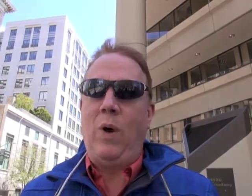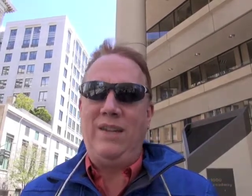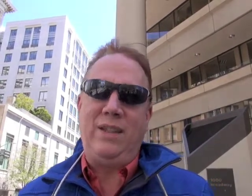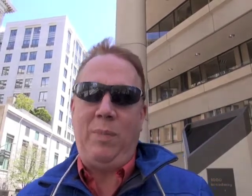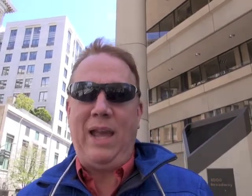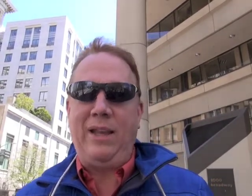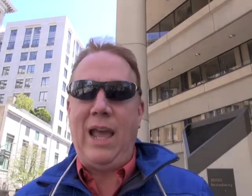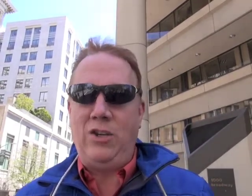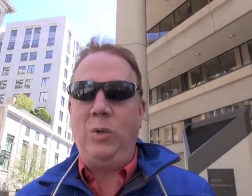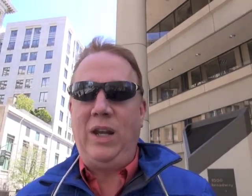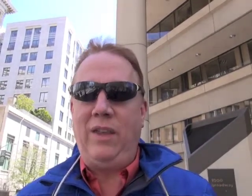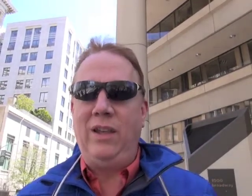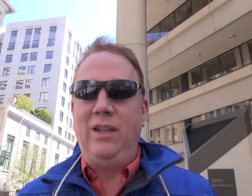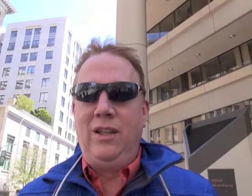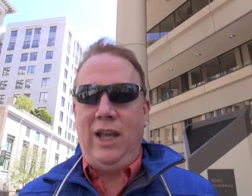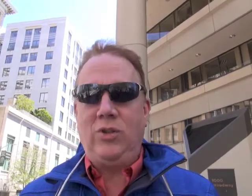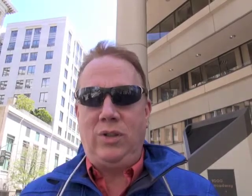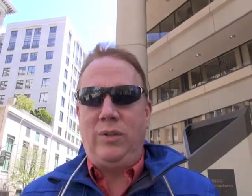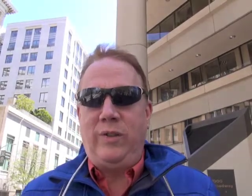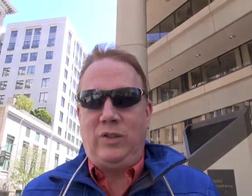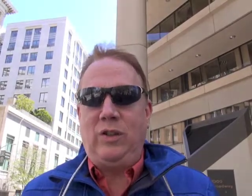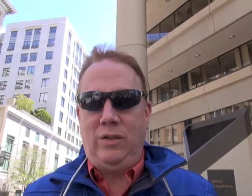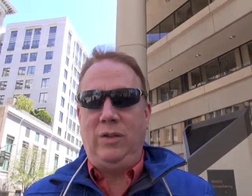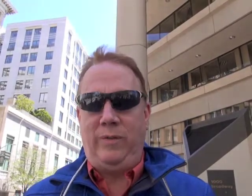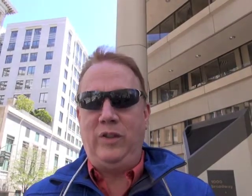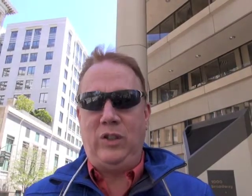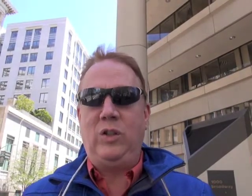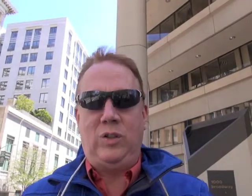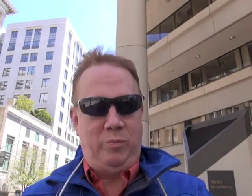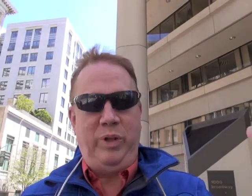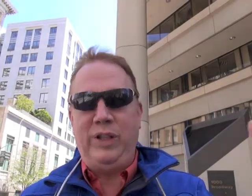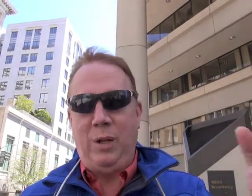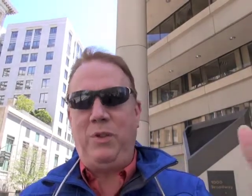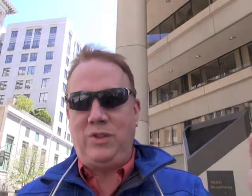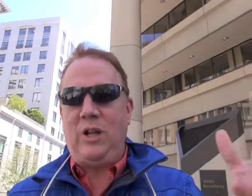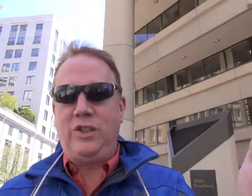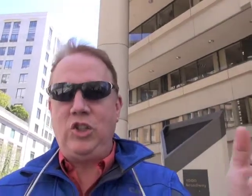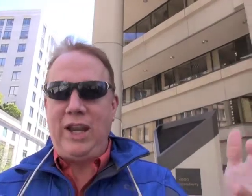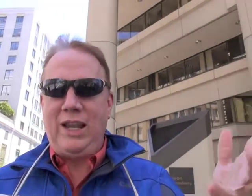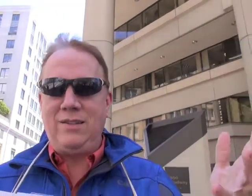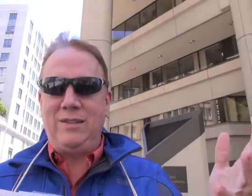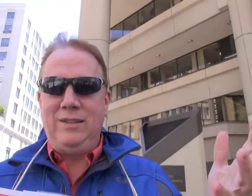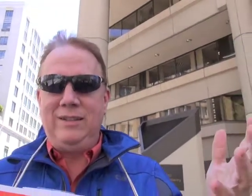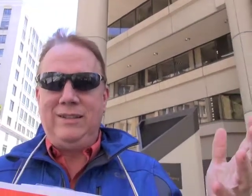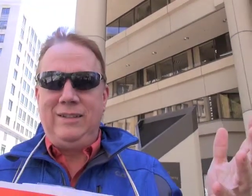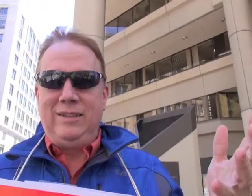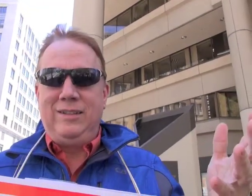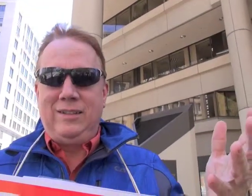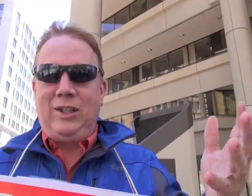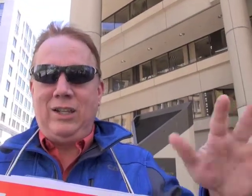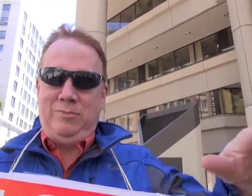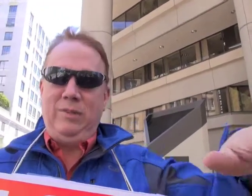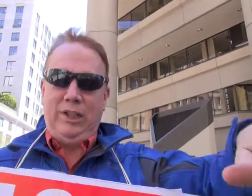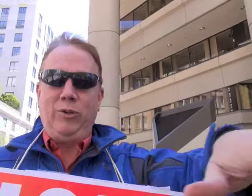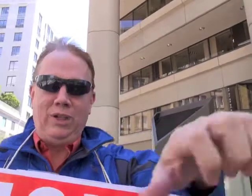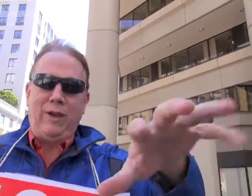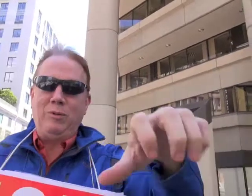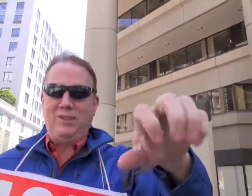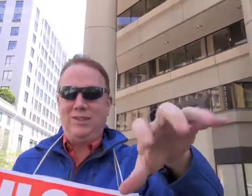to sit back and not do anything. Actually, the physical building up of the salts in your hands. Okay, literally, if I was to sit here